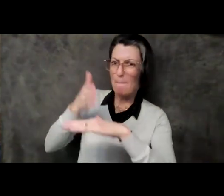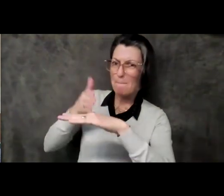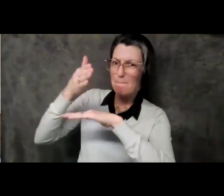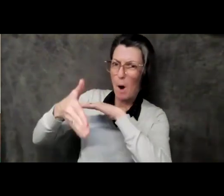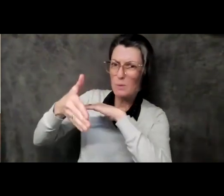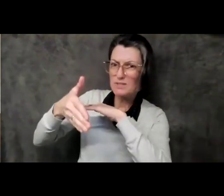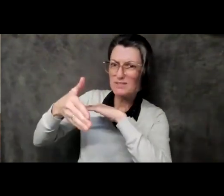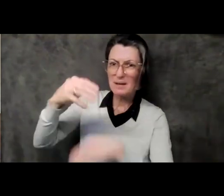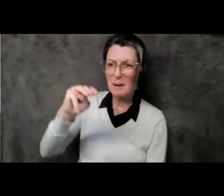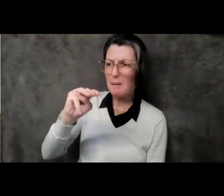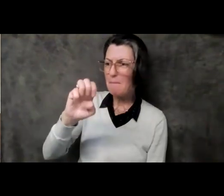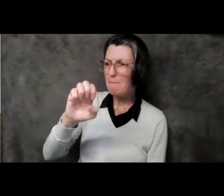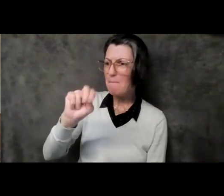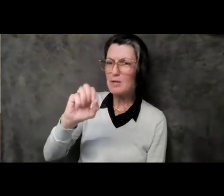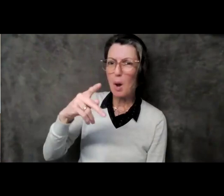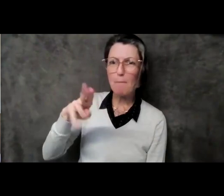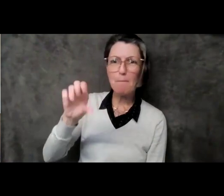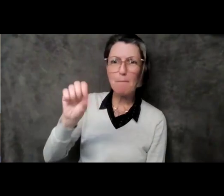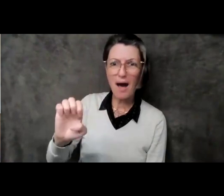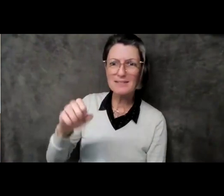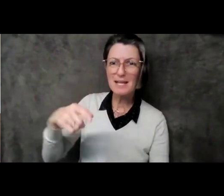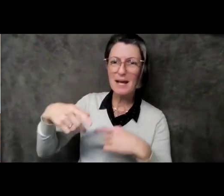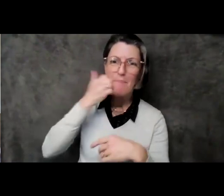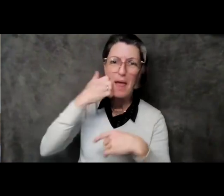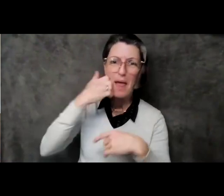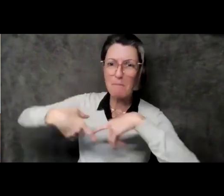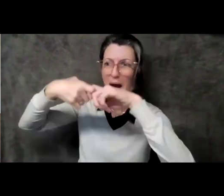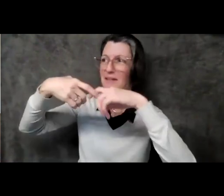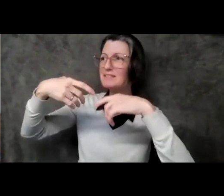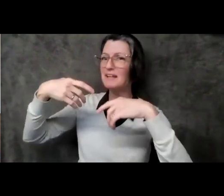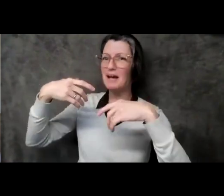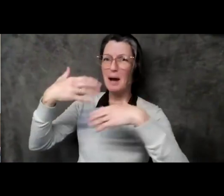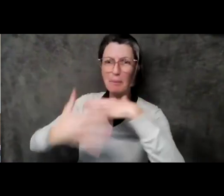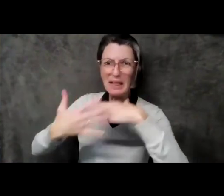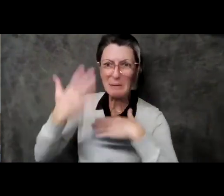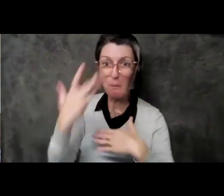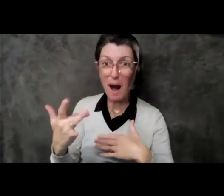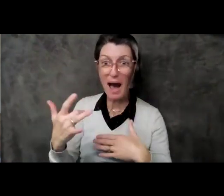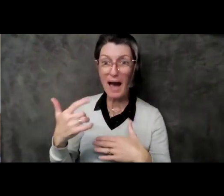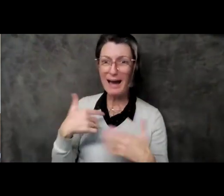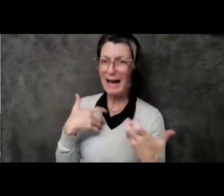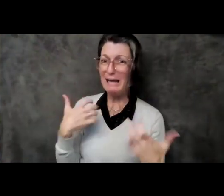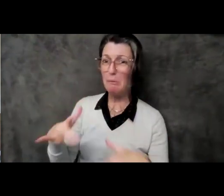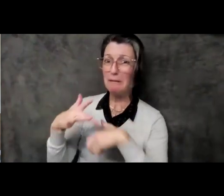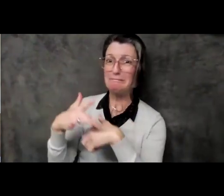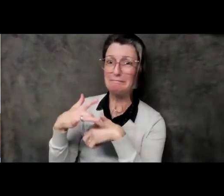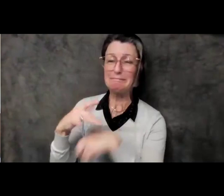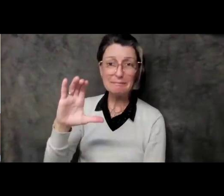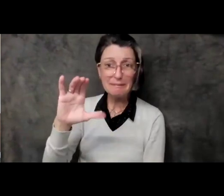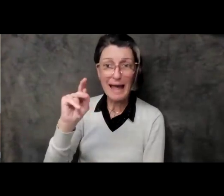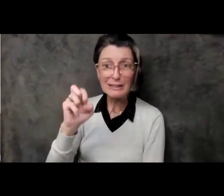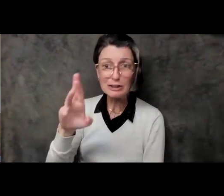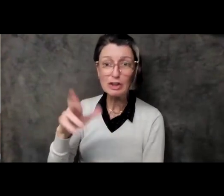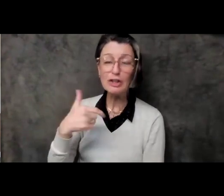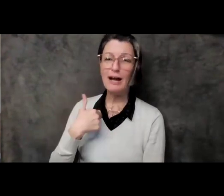panic stress about endometrial cancer when the likelihood is that this is all about my sweet naturopathic